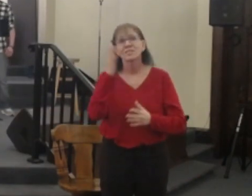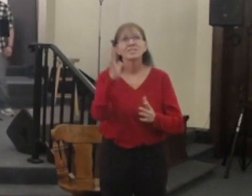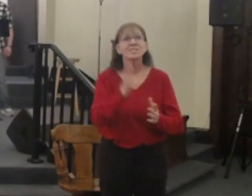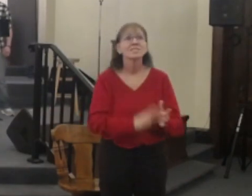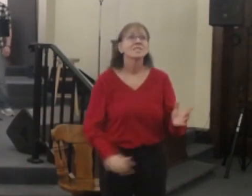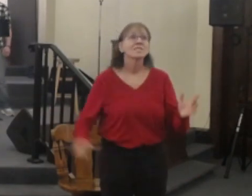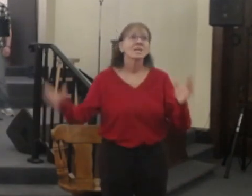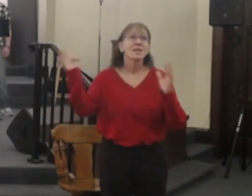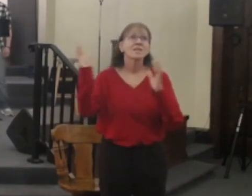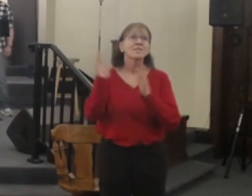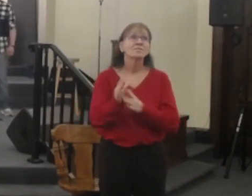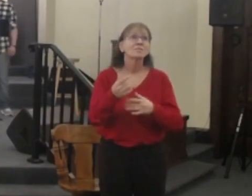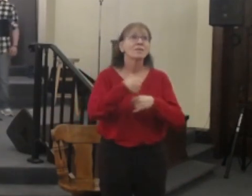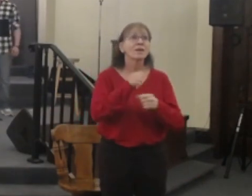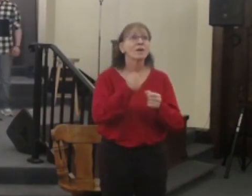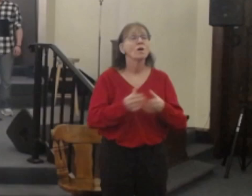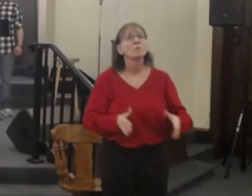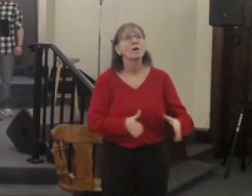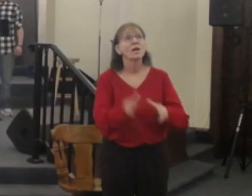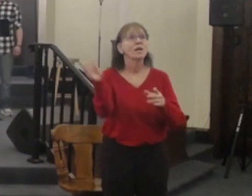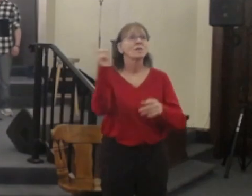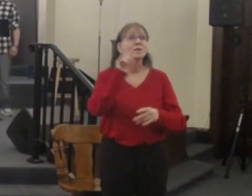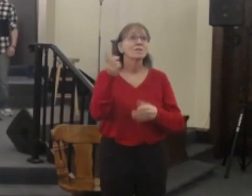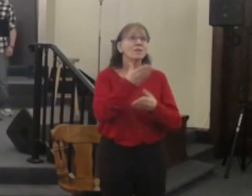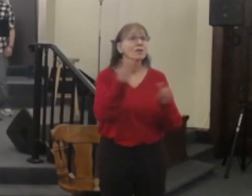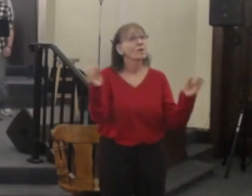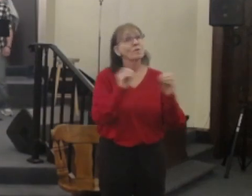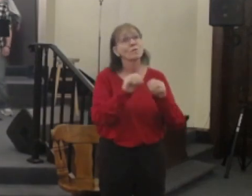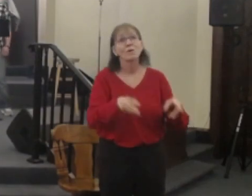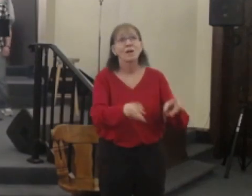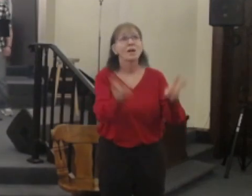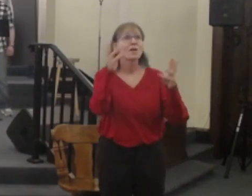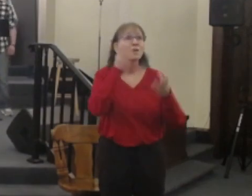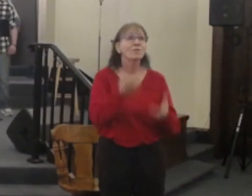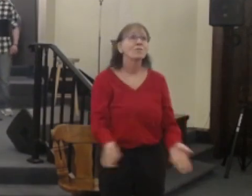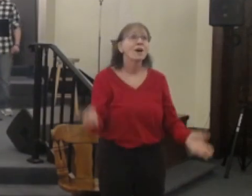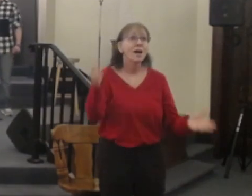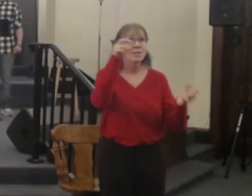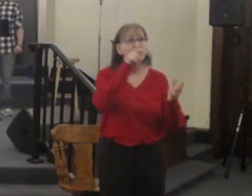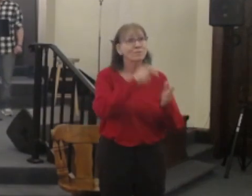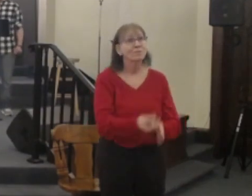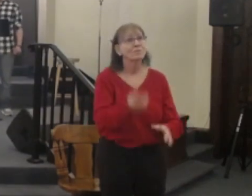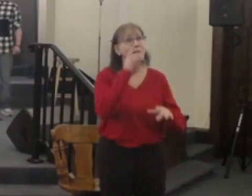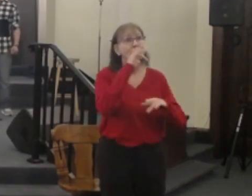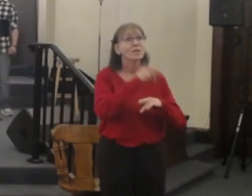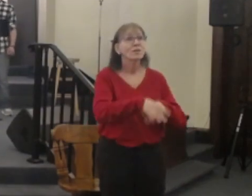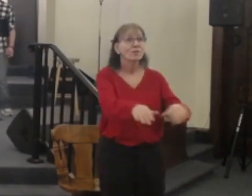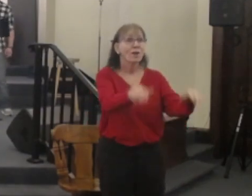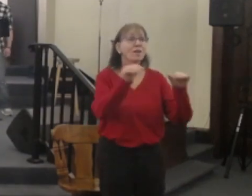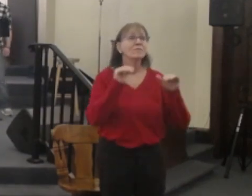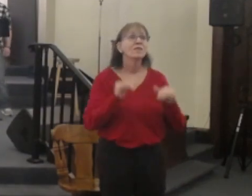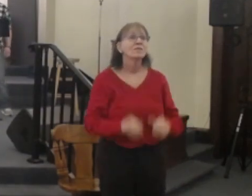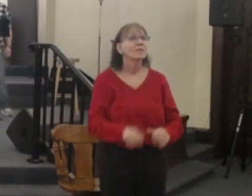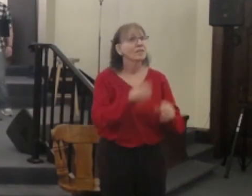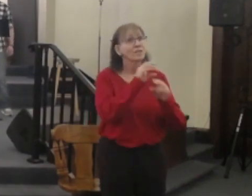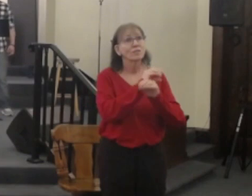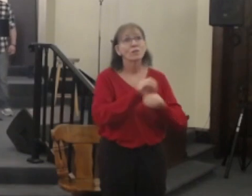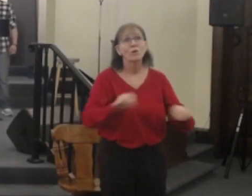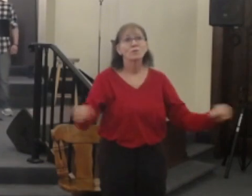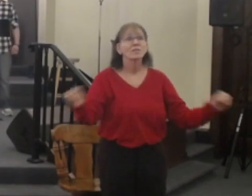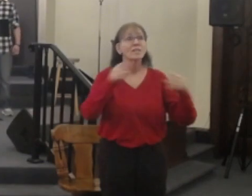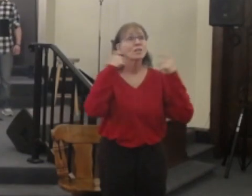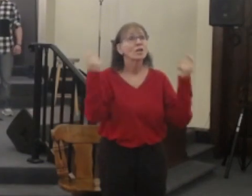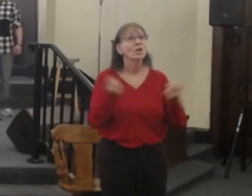Jesus. He makes a way where there ain't no way. Rises up from an empty grave. Ain't